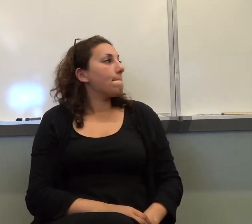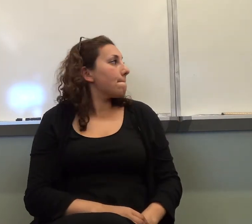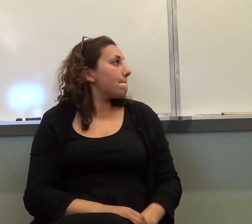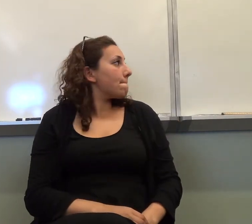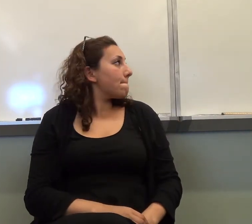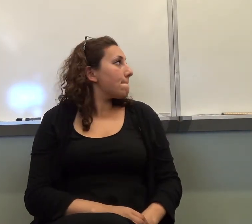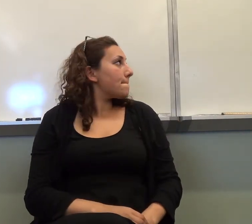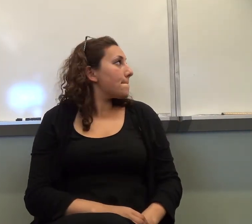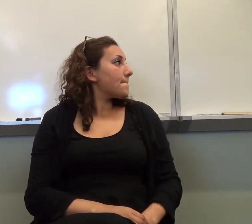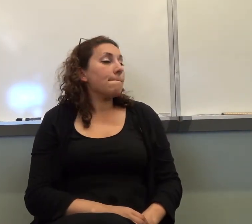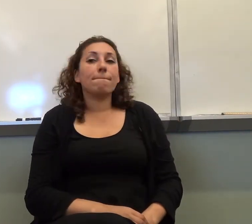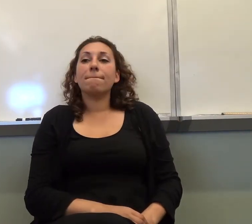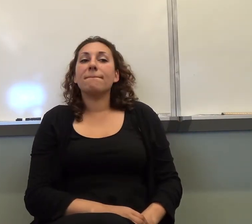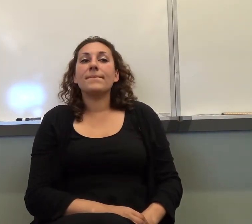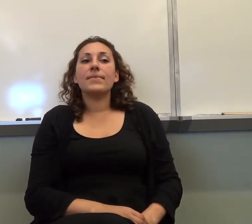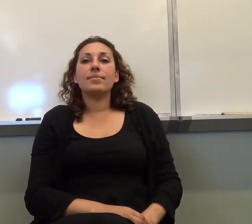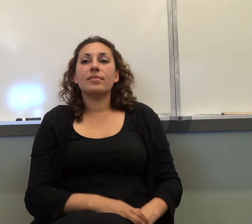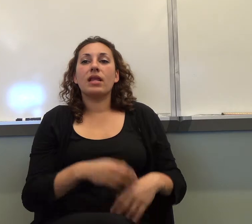Okay, let's do some examples of that.